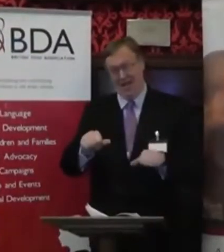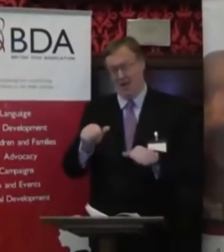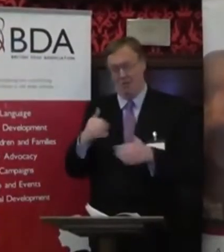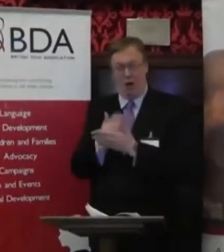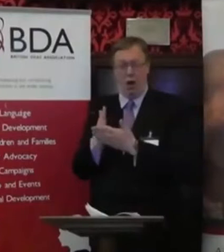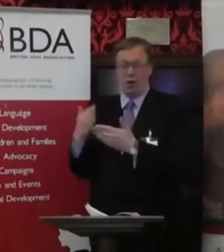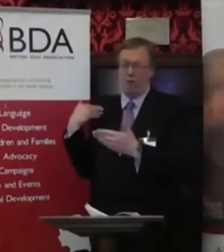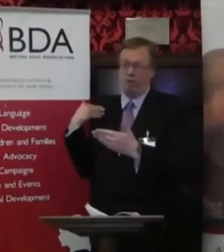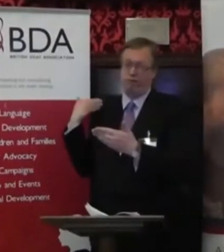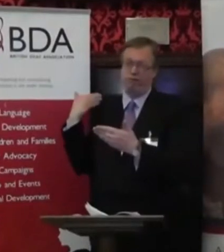The